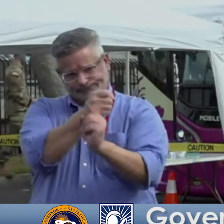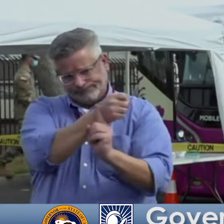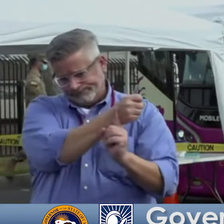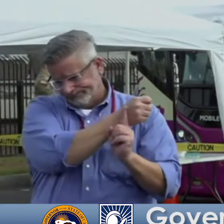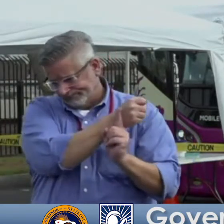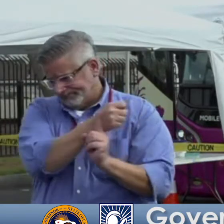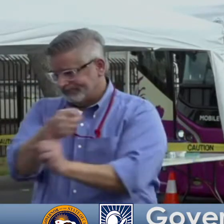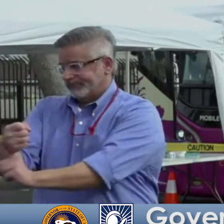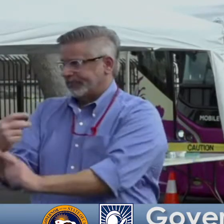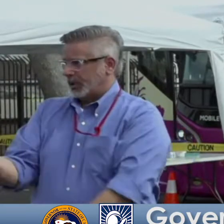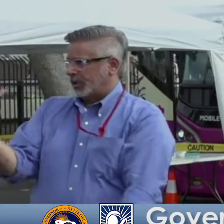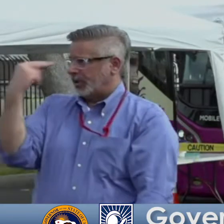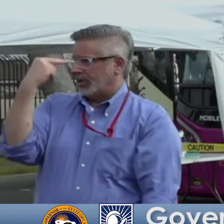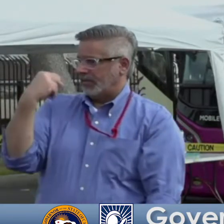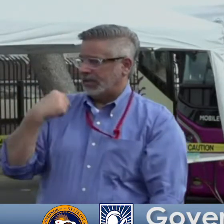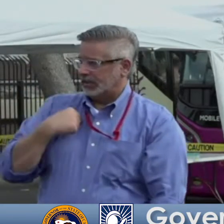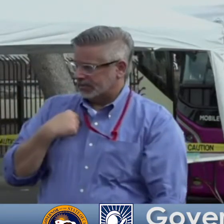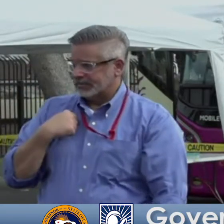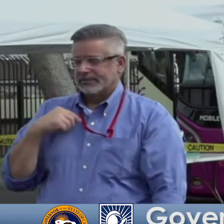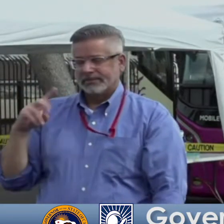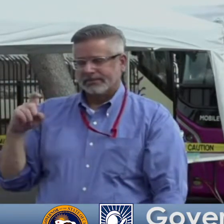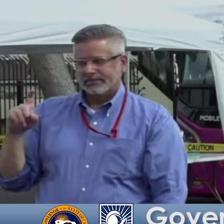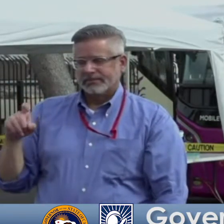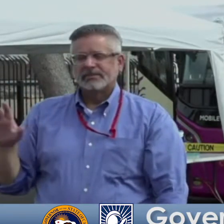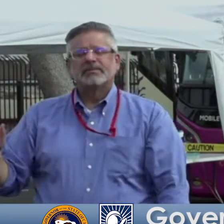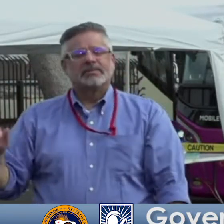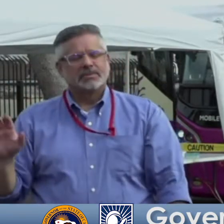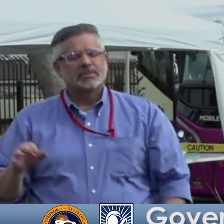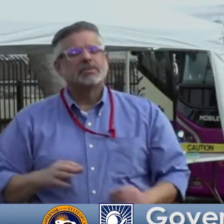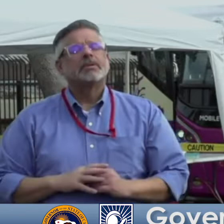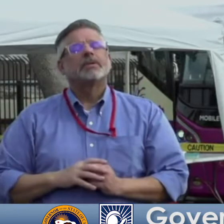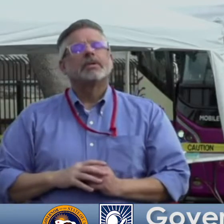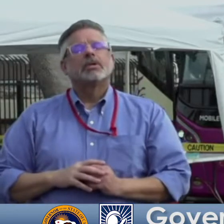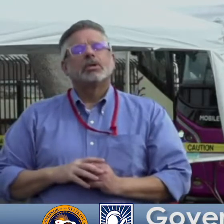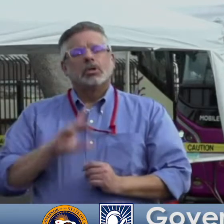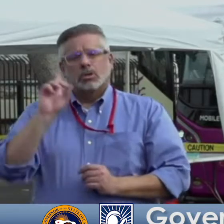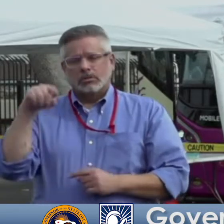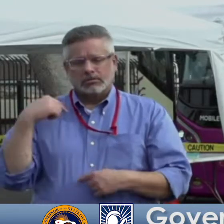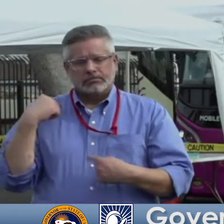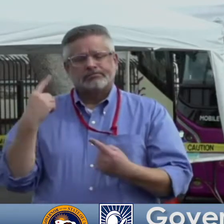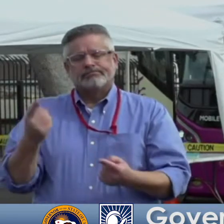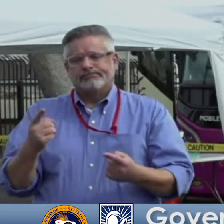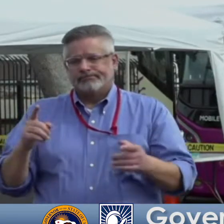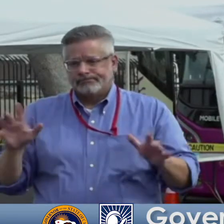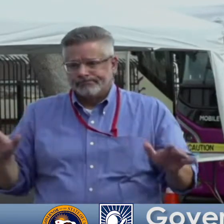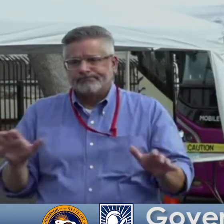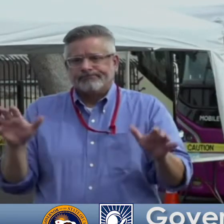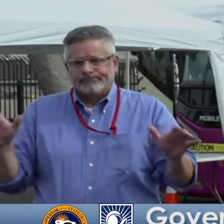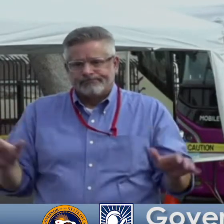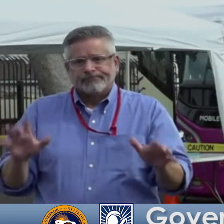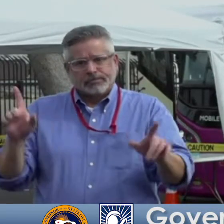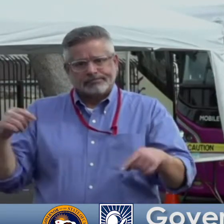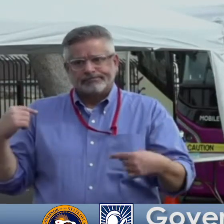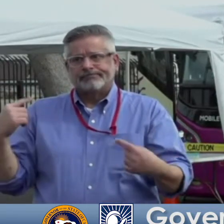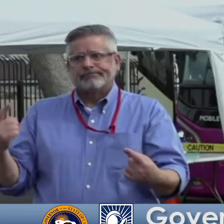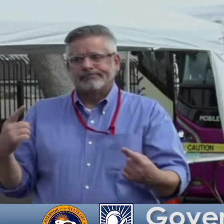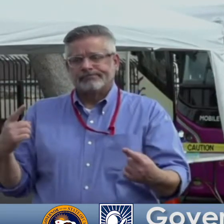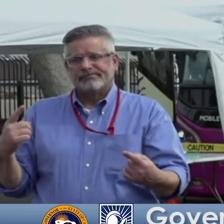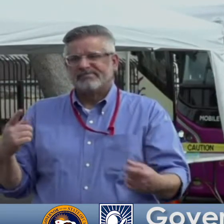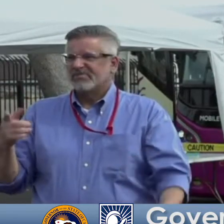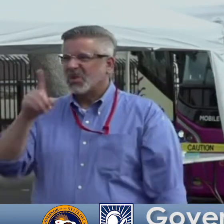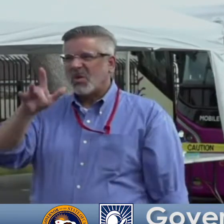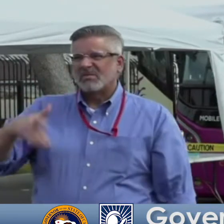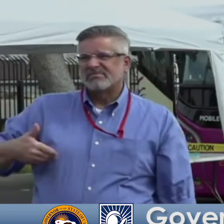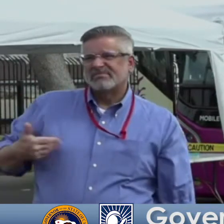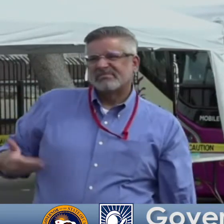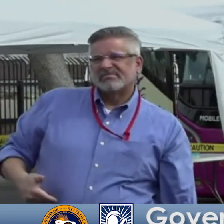at me? Oh, sorry. Yeah. So you've been at this for some time. I'd be interested in your gut. Yeah. You